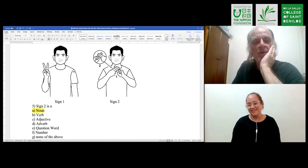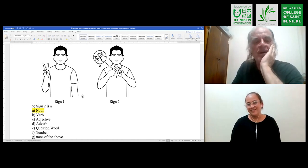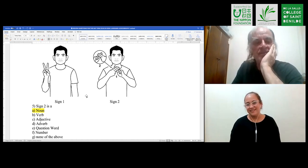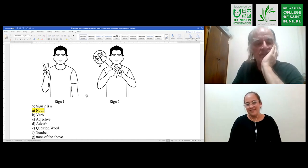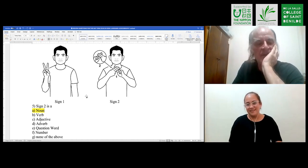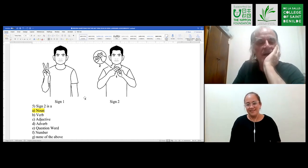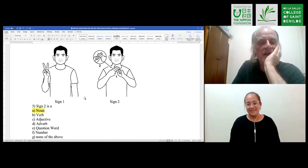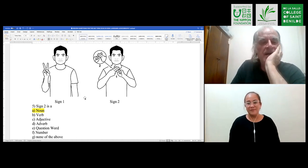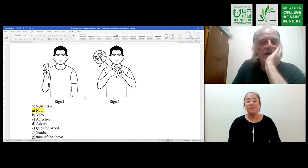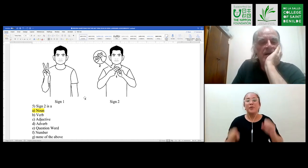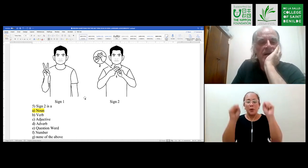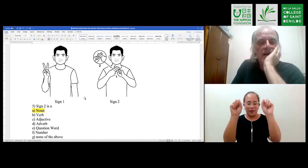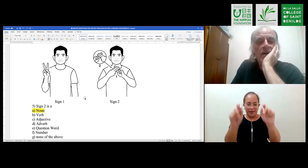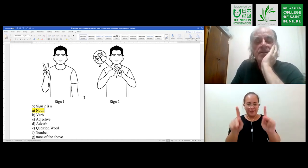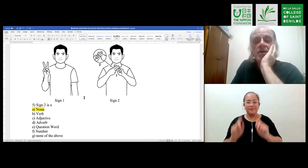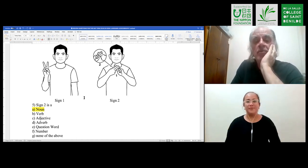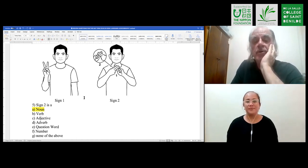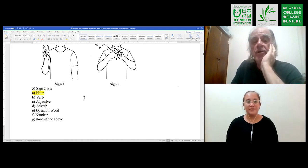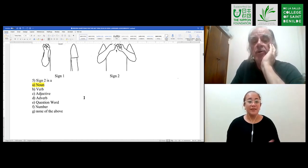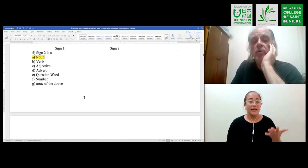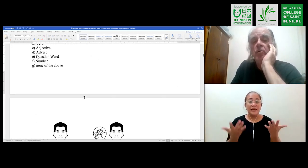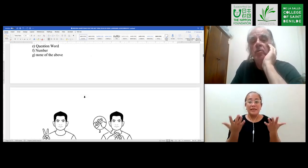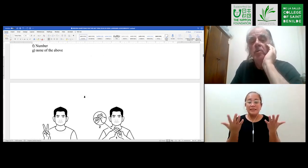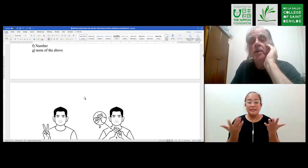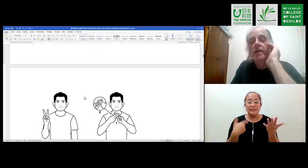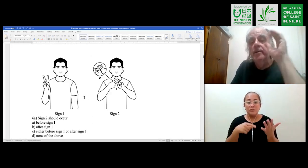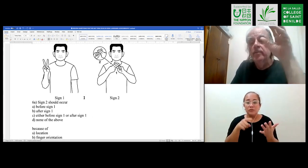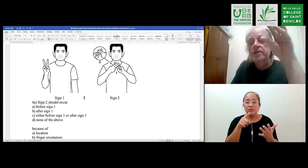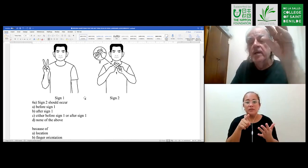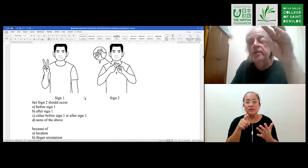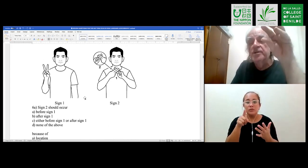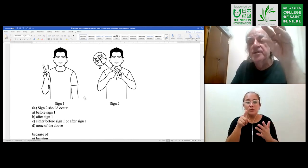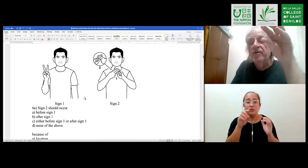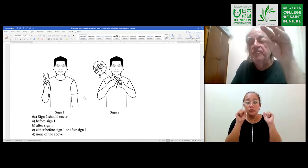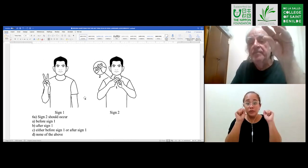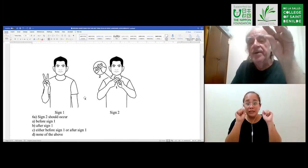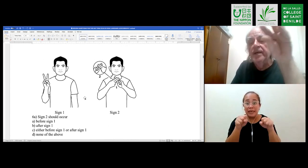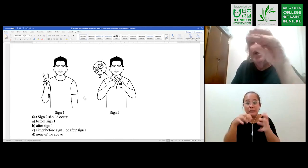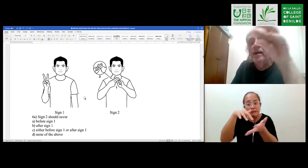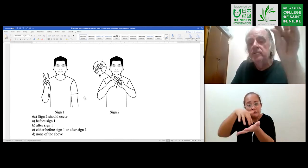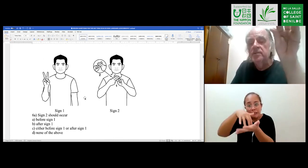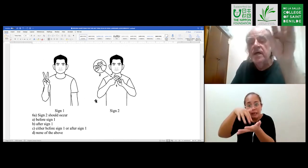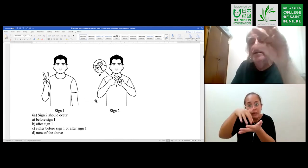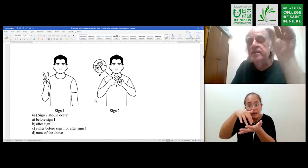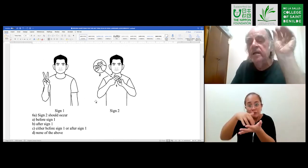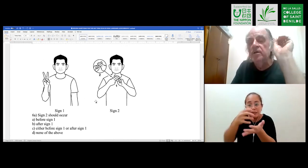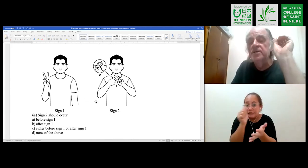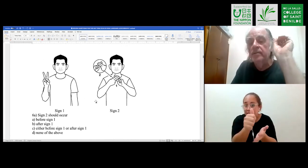Okay. All right, so you can study yourself by picking out signs that look